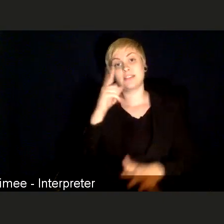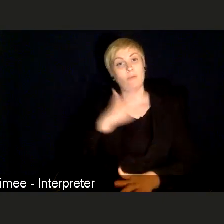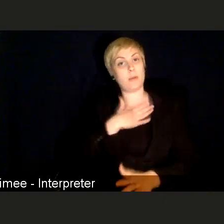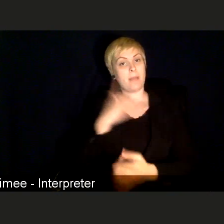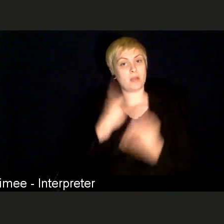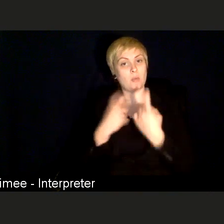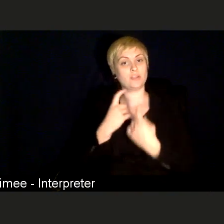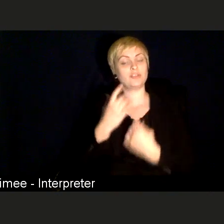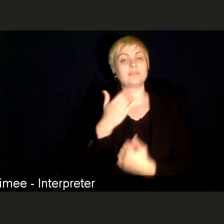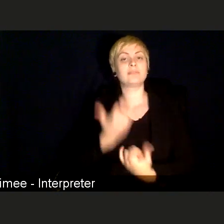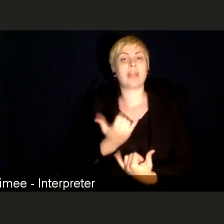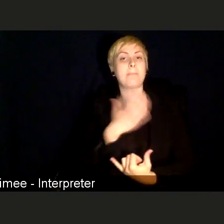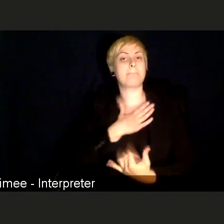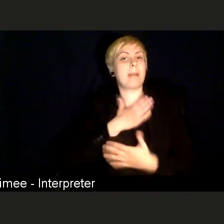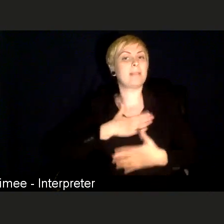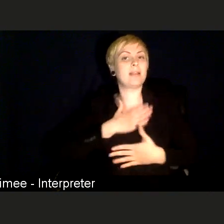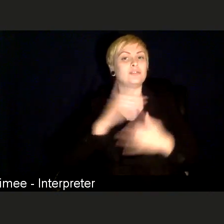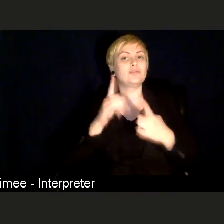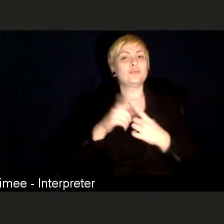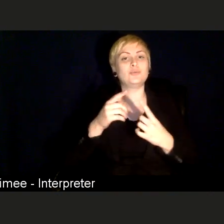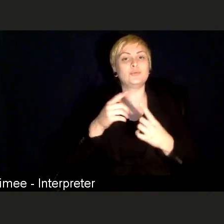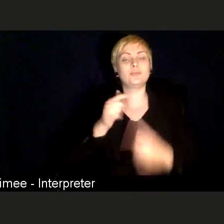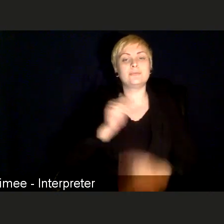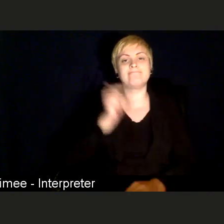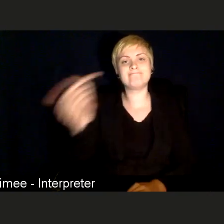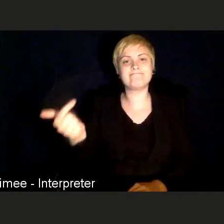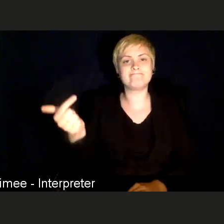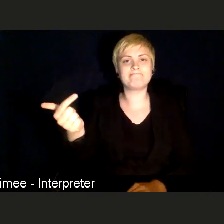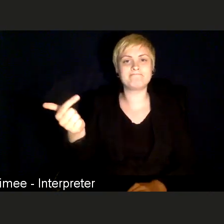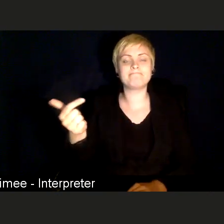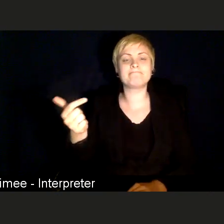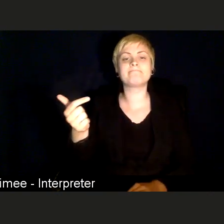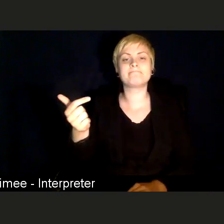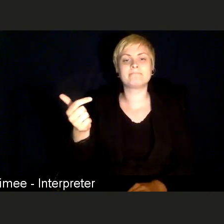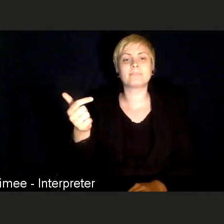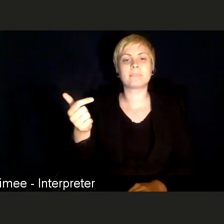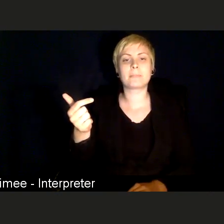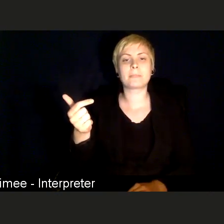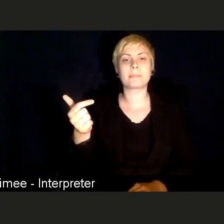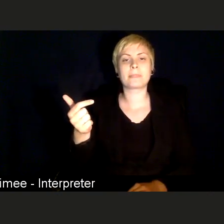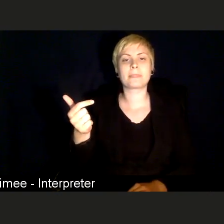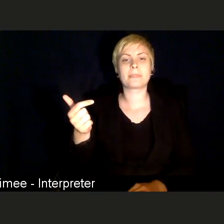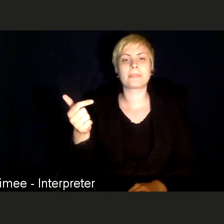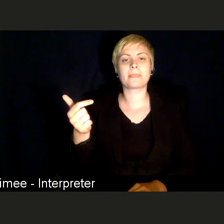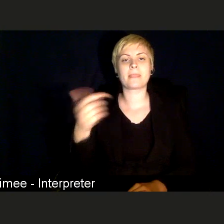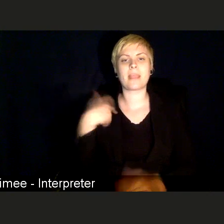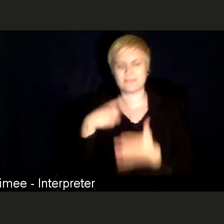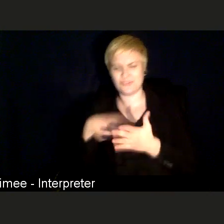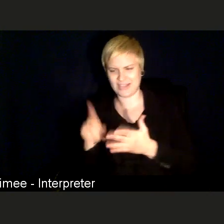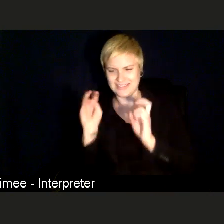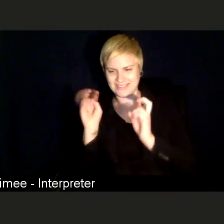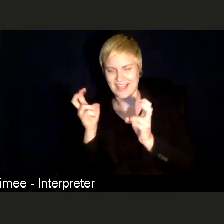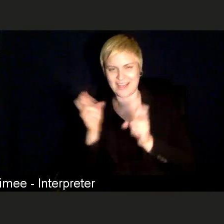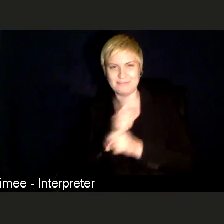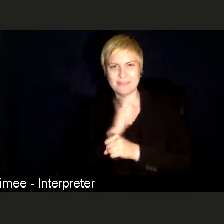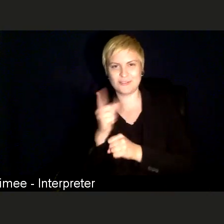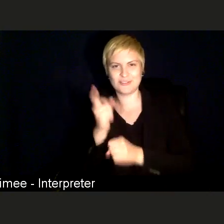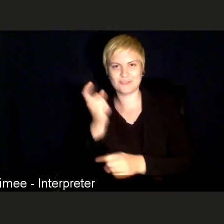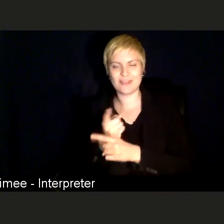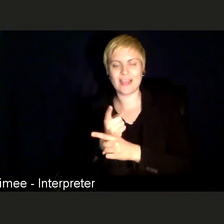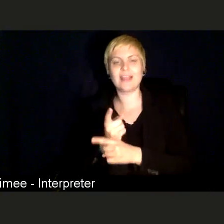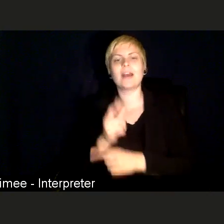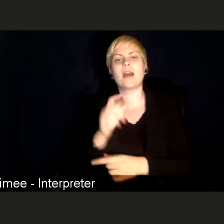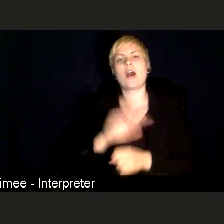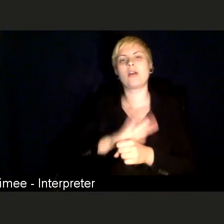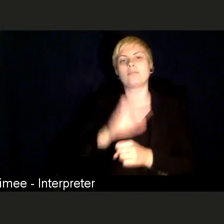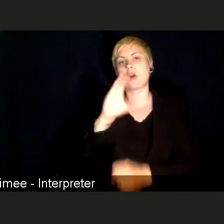great pleasure to hand off to our, I'm checking his title to make sure I get his title correct, our